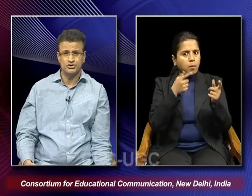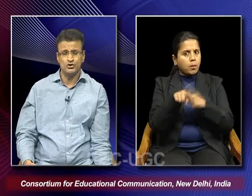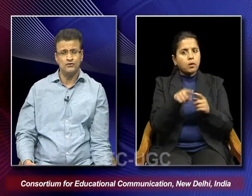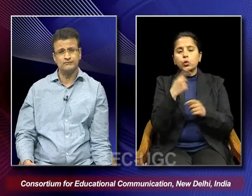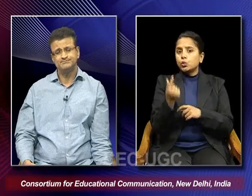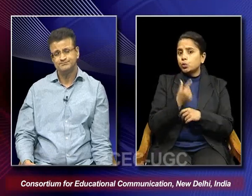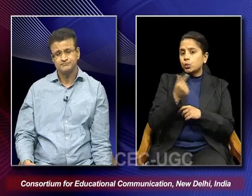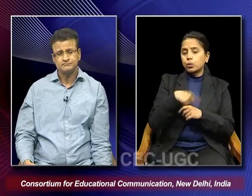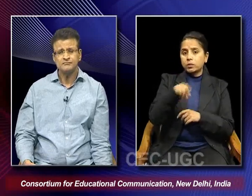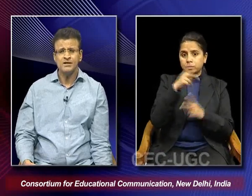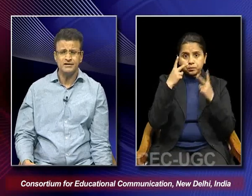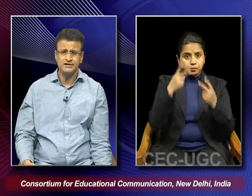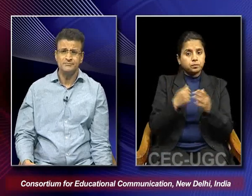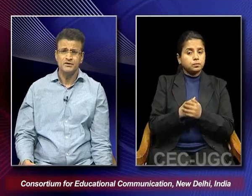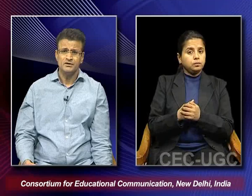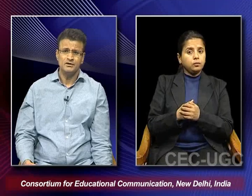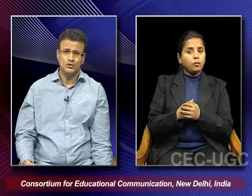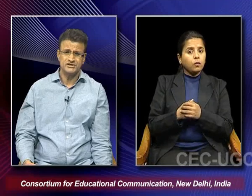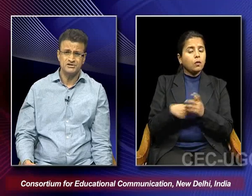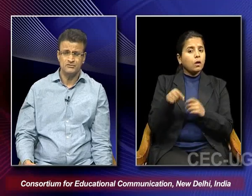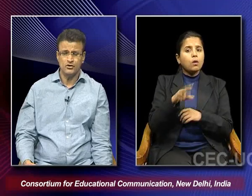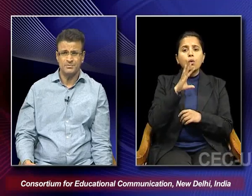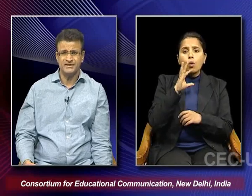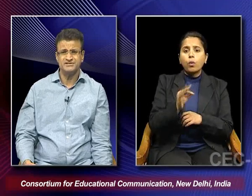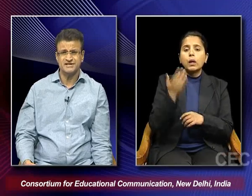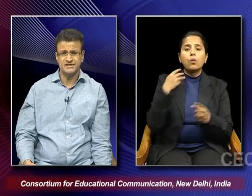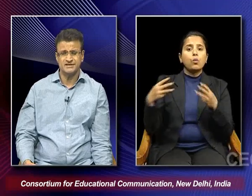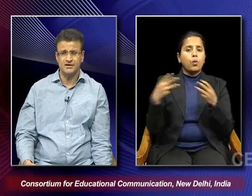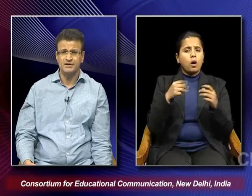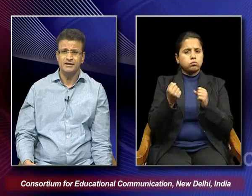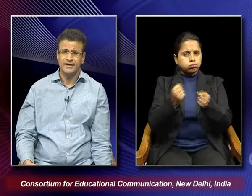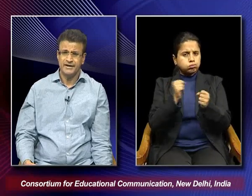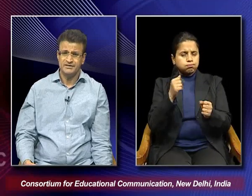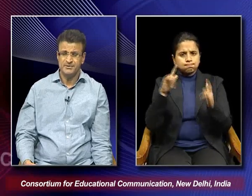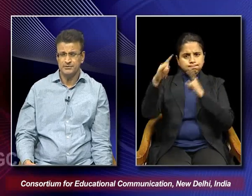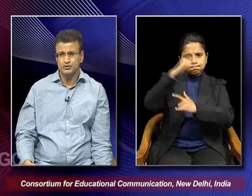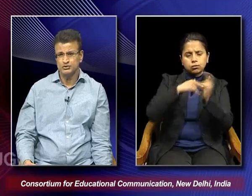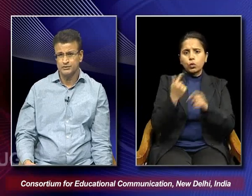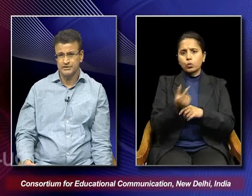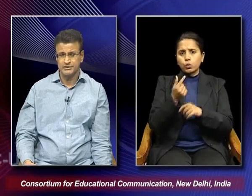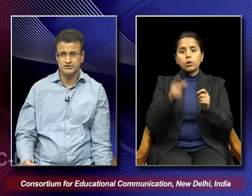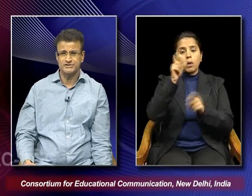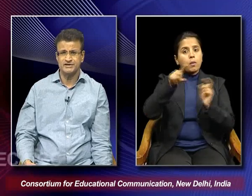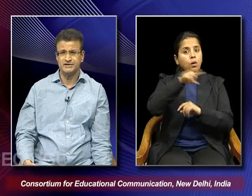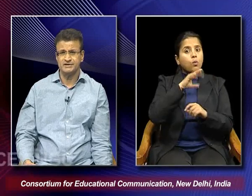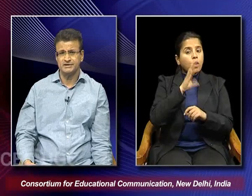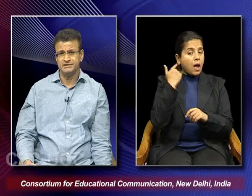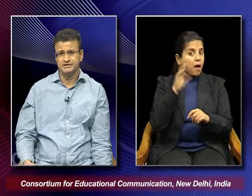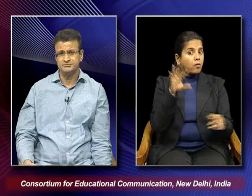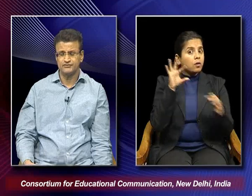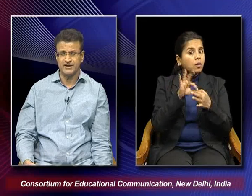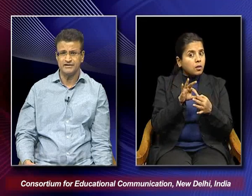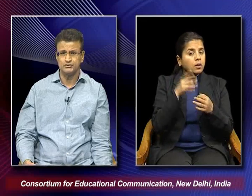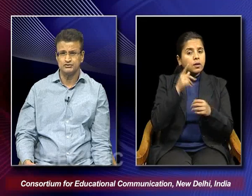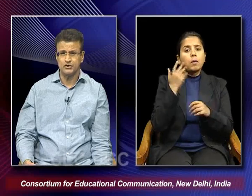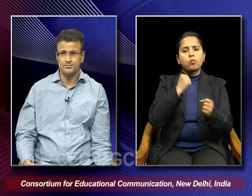usage of the original warplanes, etc., and the people, those who were associated in terms